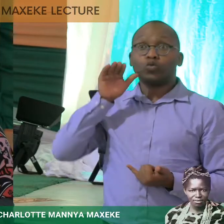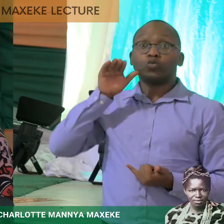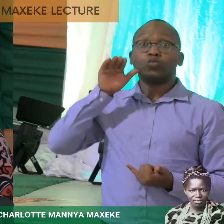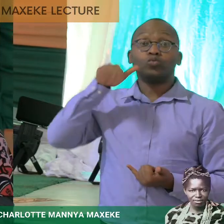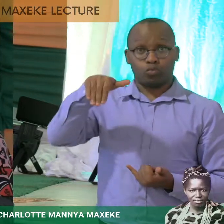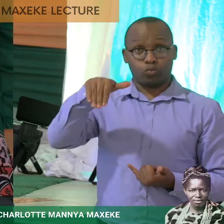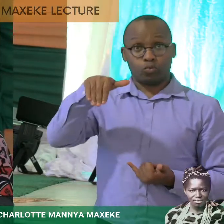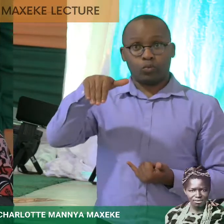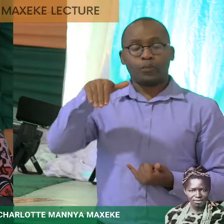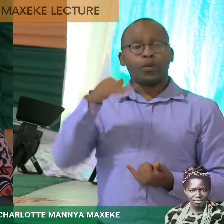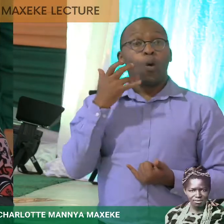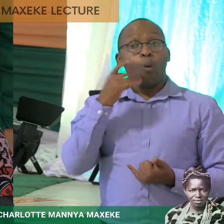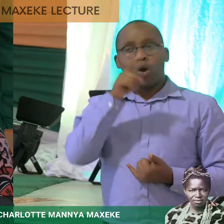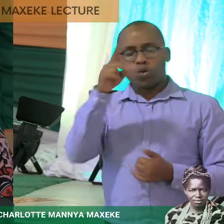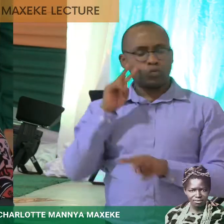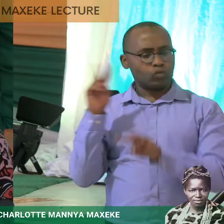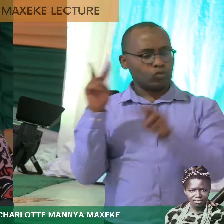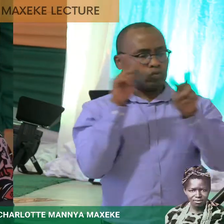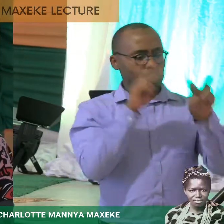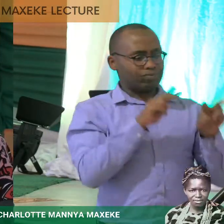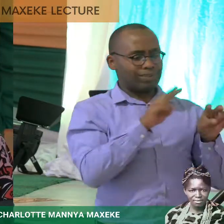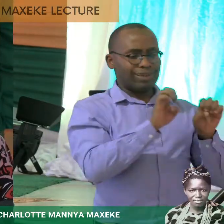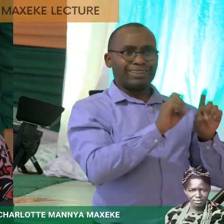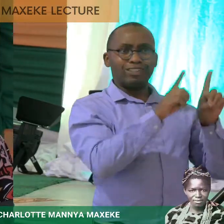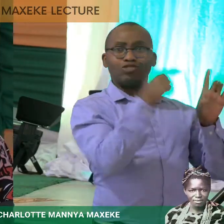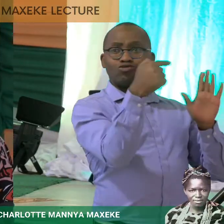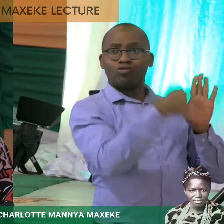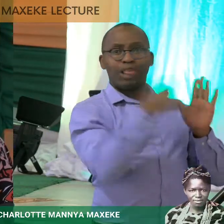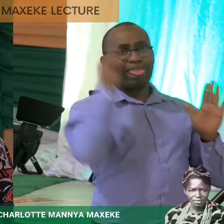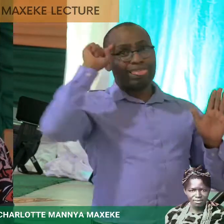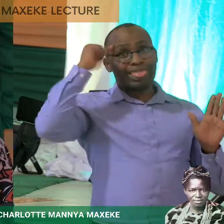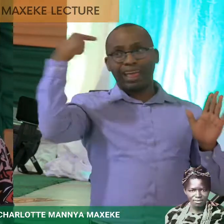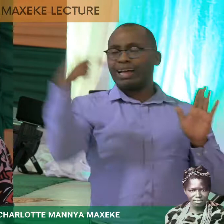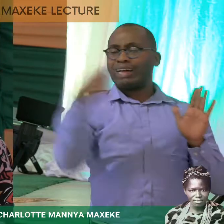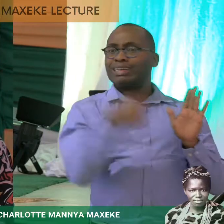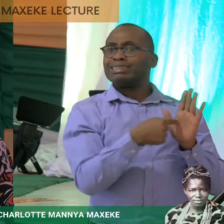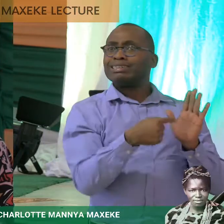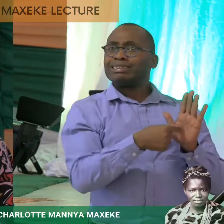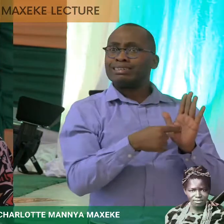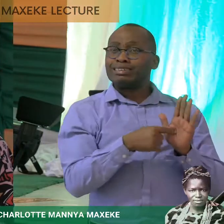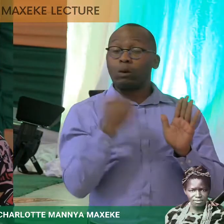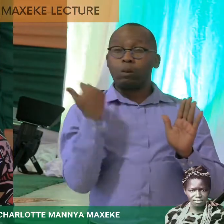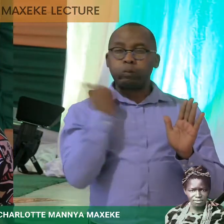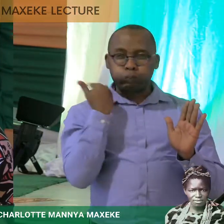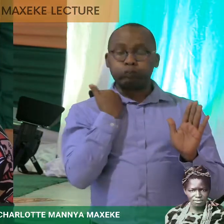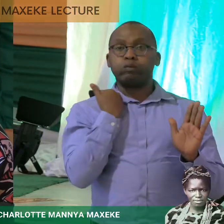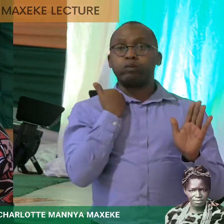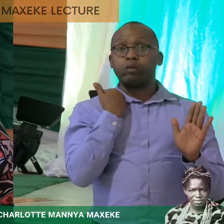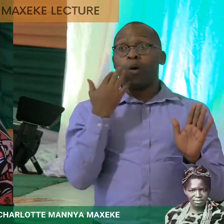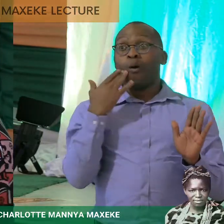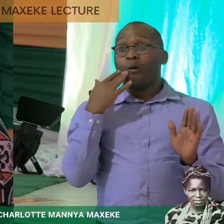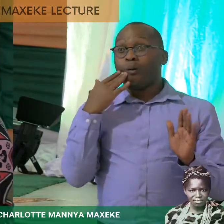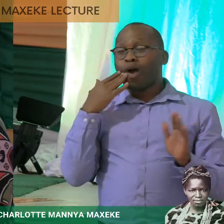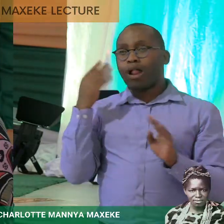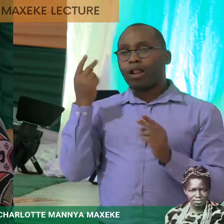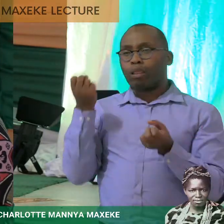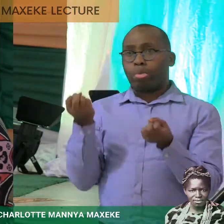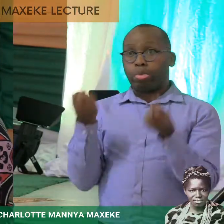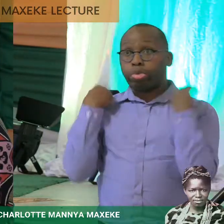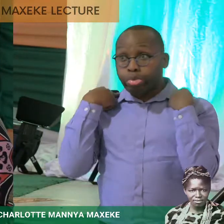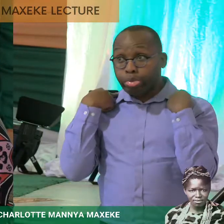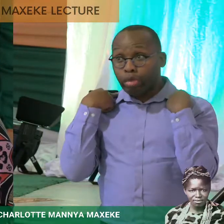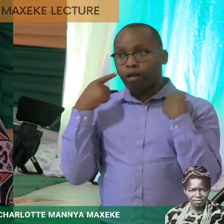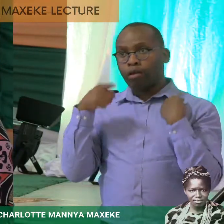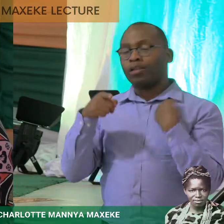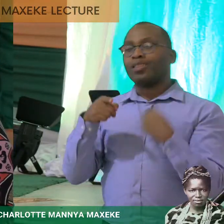is expensive, try ignorance." Close quote. So if you ever think education is